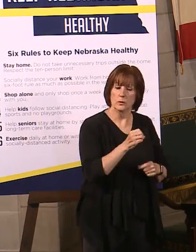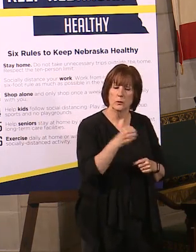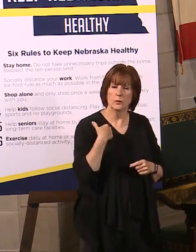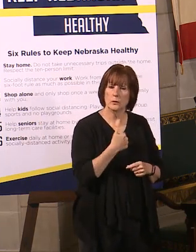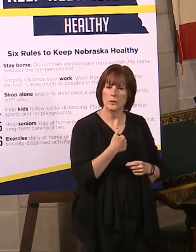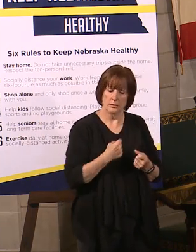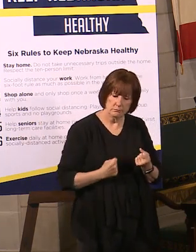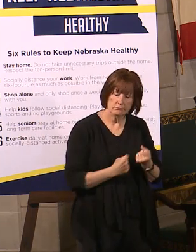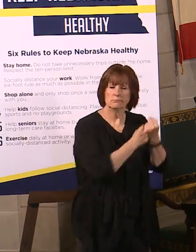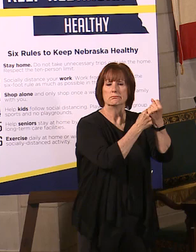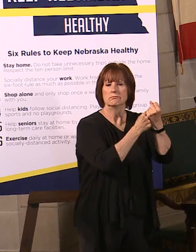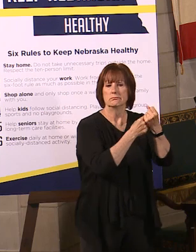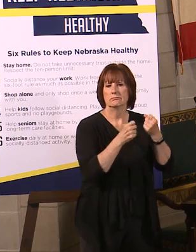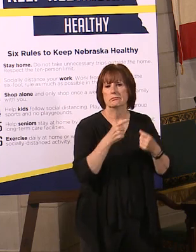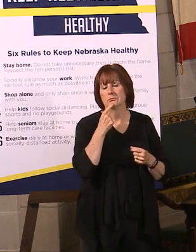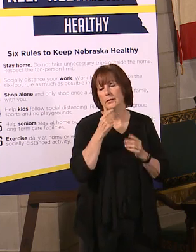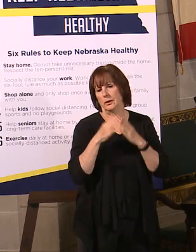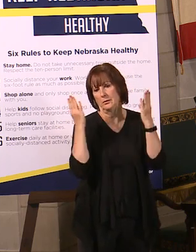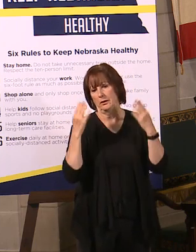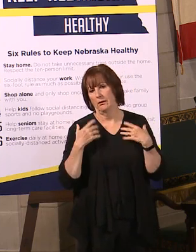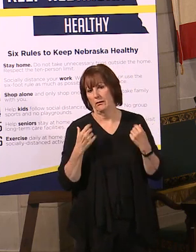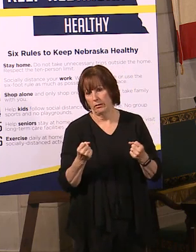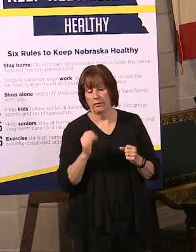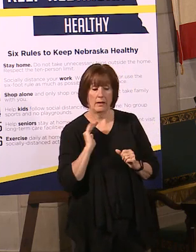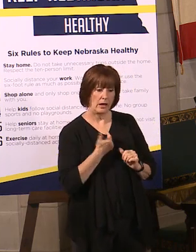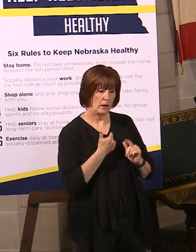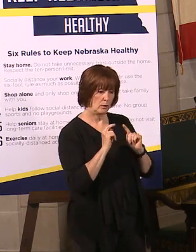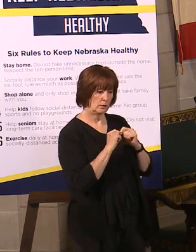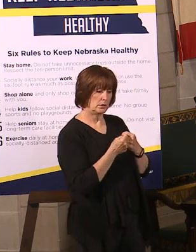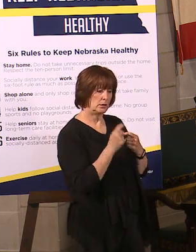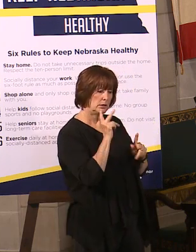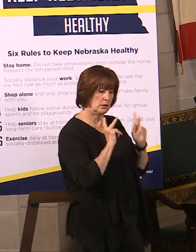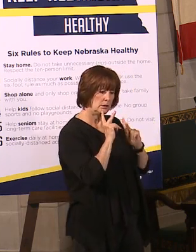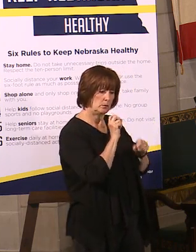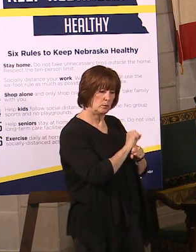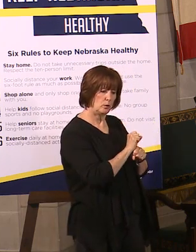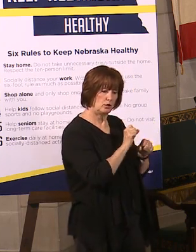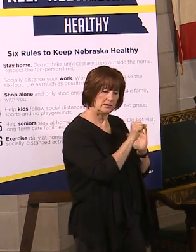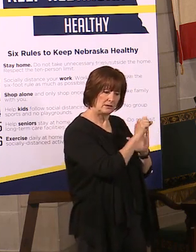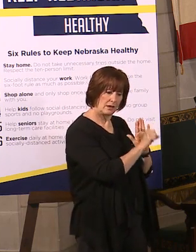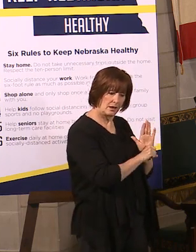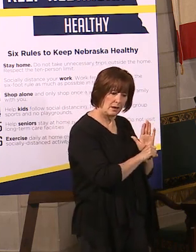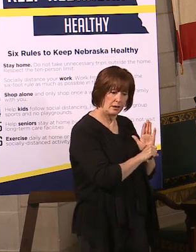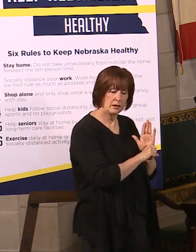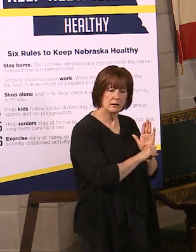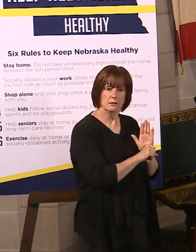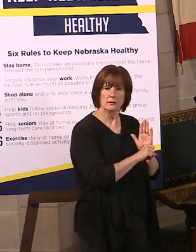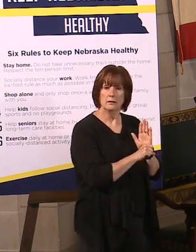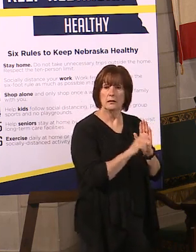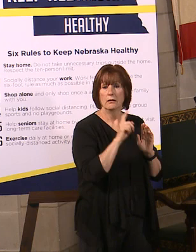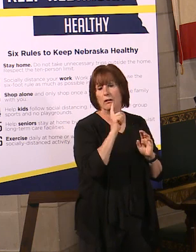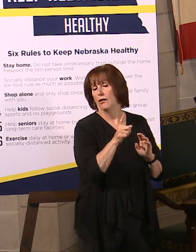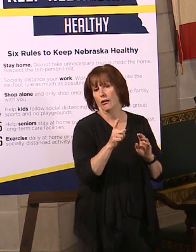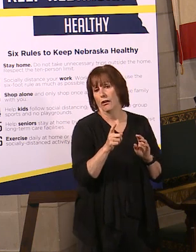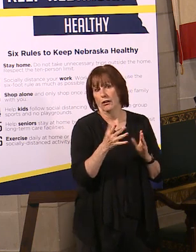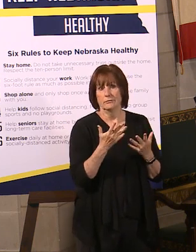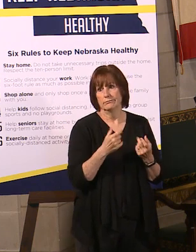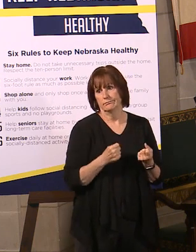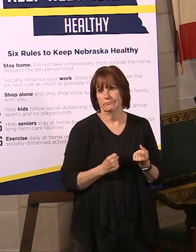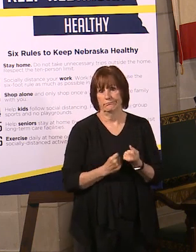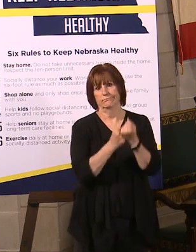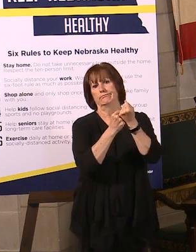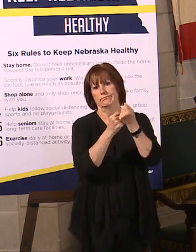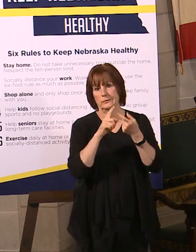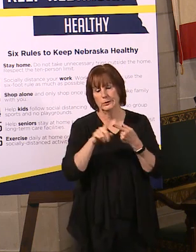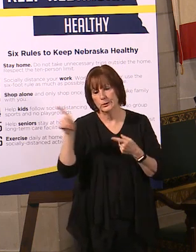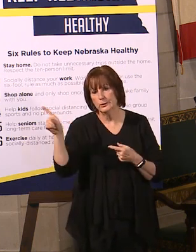health departments are doing. So our teams are at the direction of the local public health departments. They're a force multiplier, if you will. They're added staff